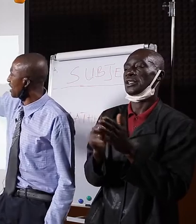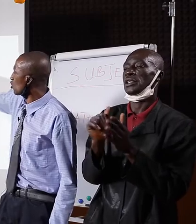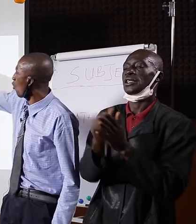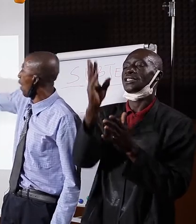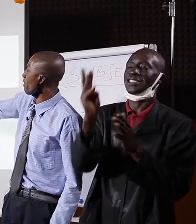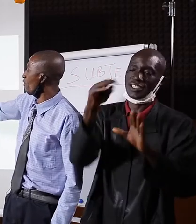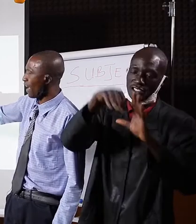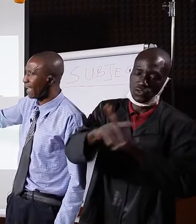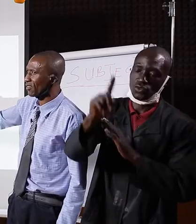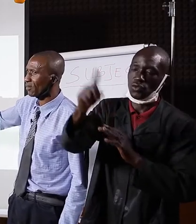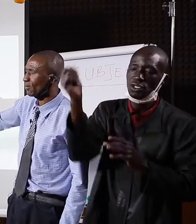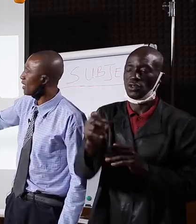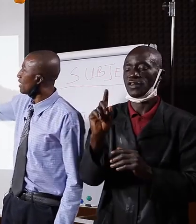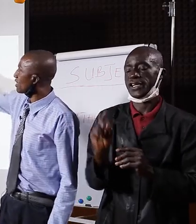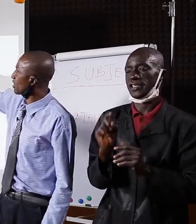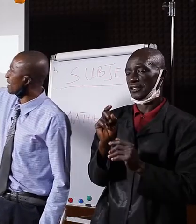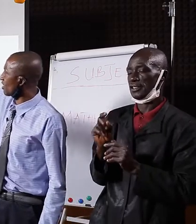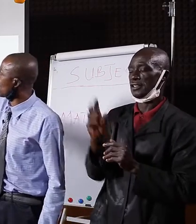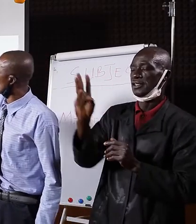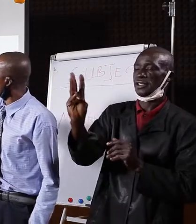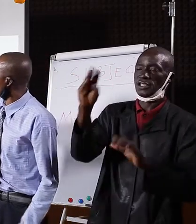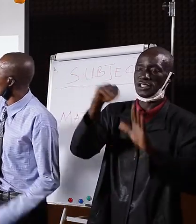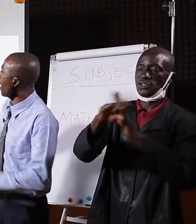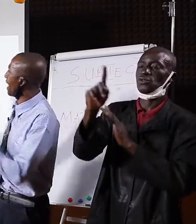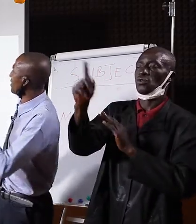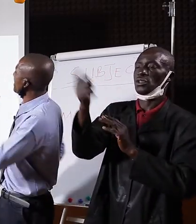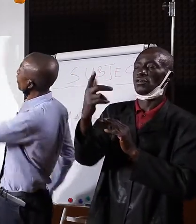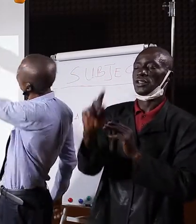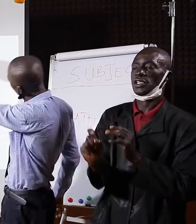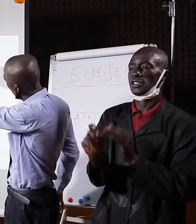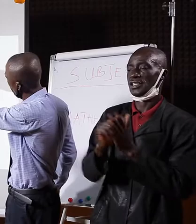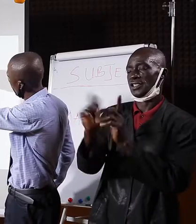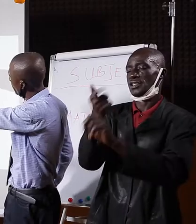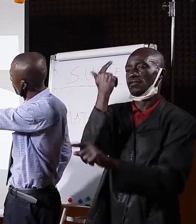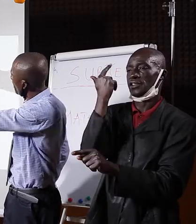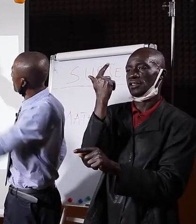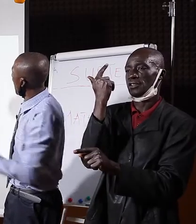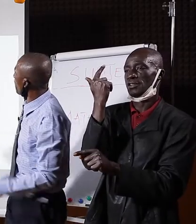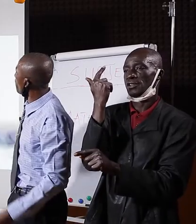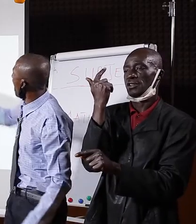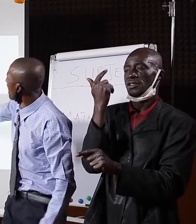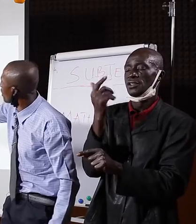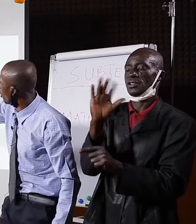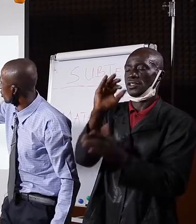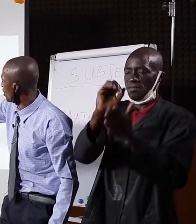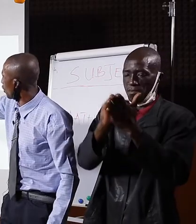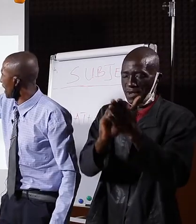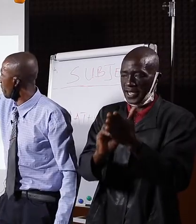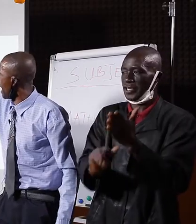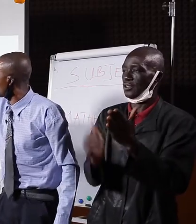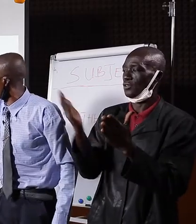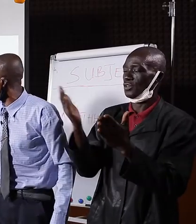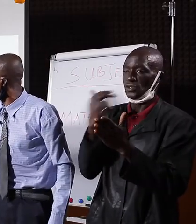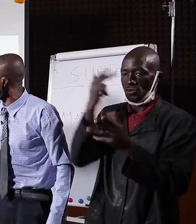6 into 1 over x. 6 into 1 over x, that is the first term there. Then minus, look